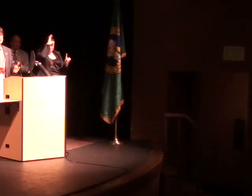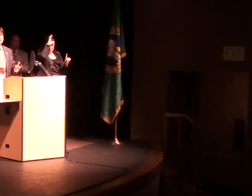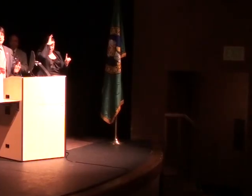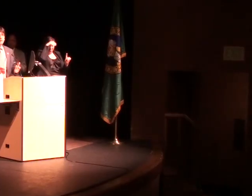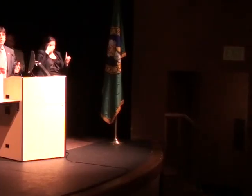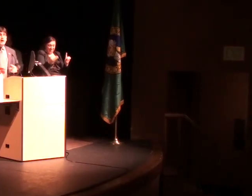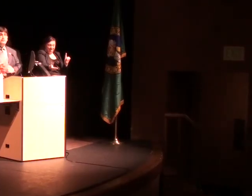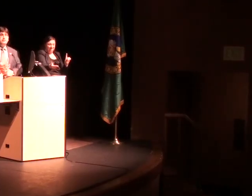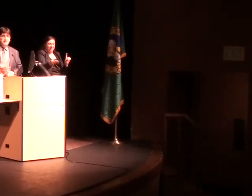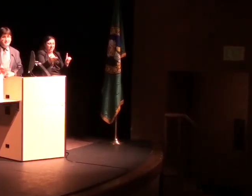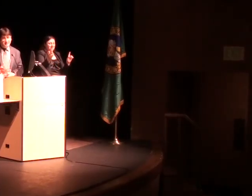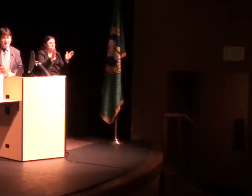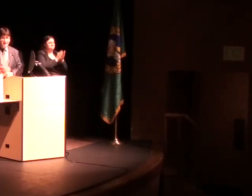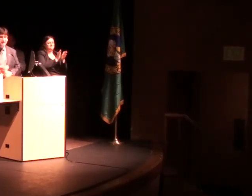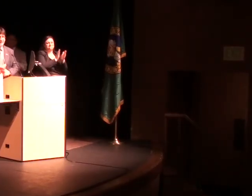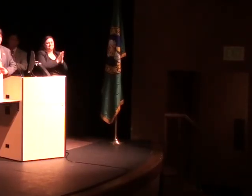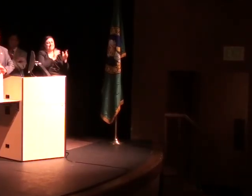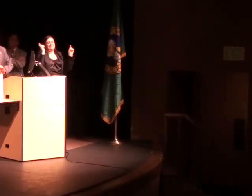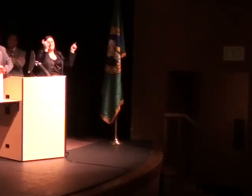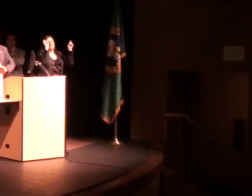now